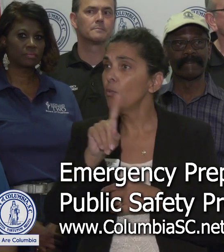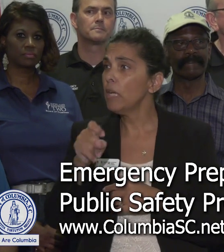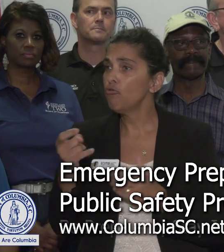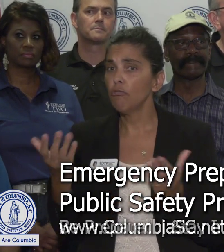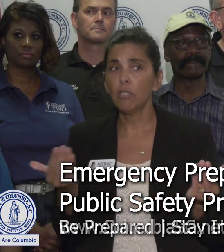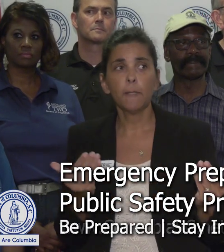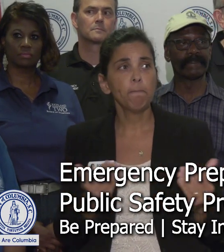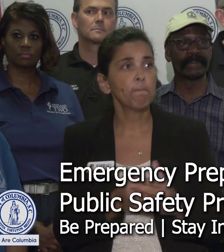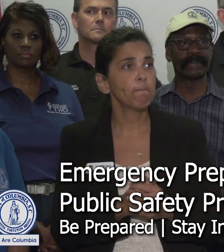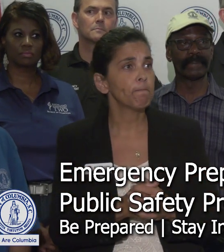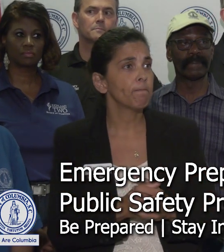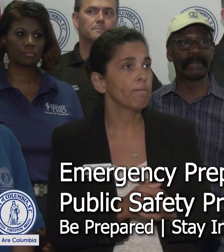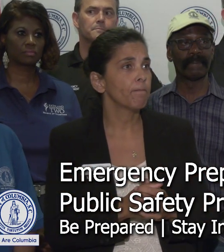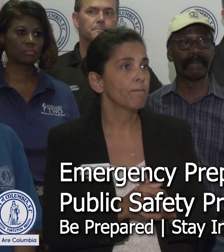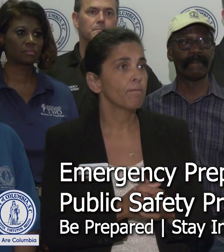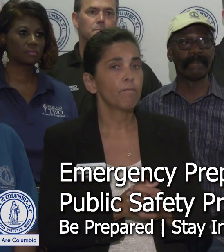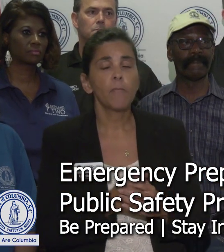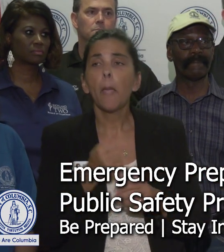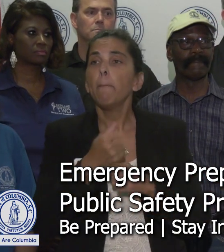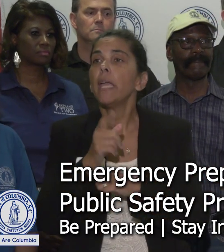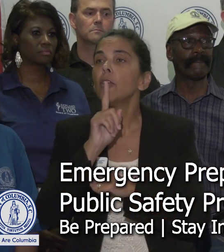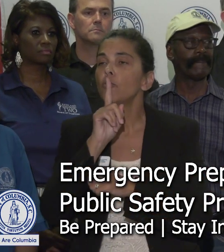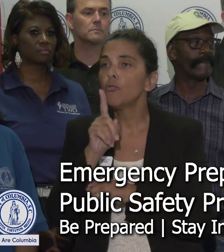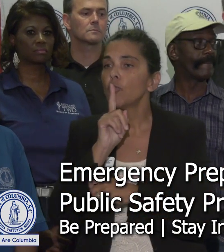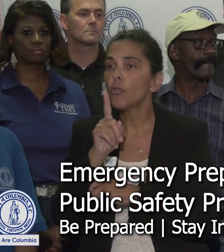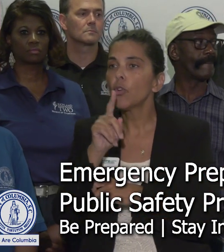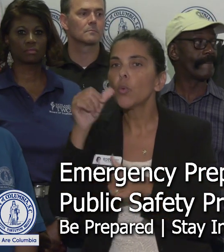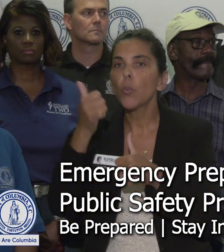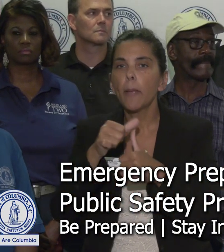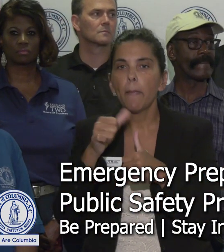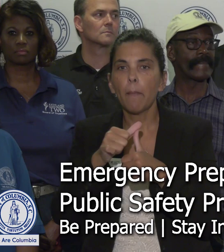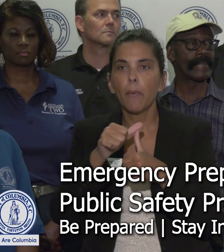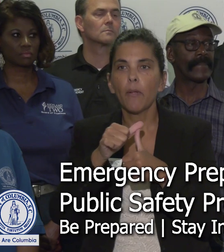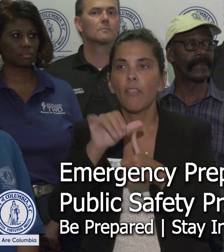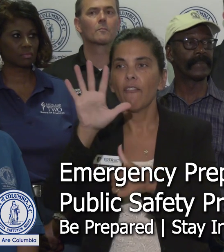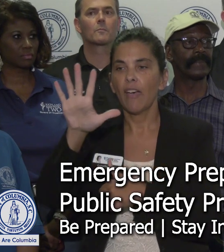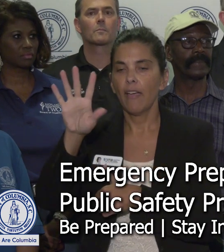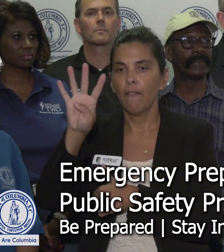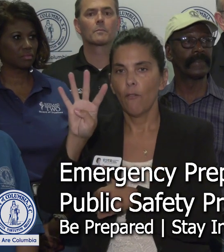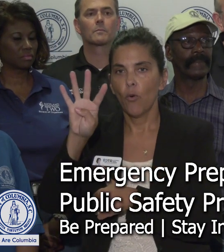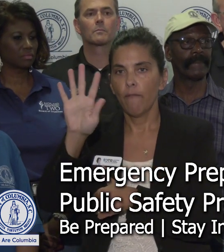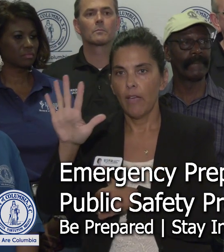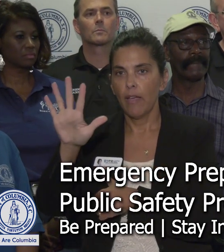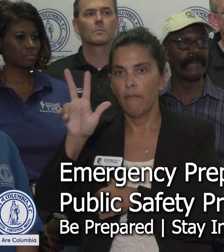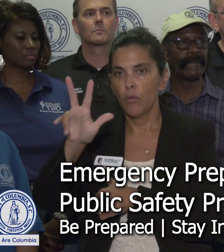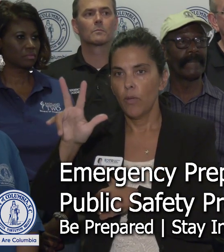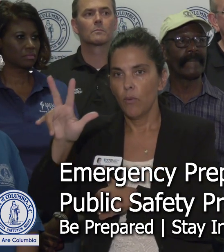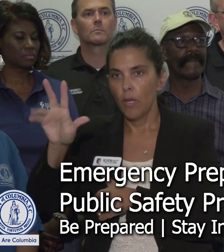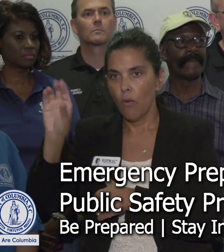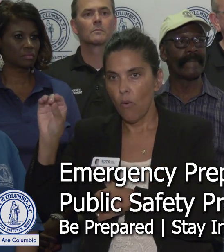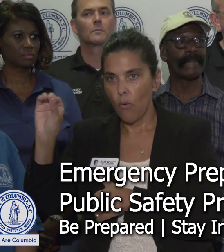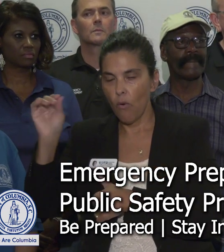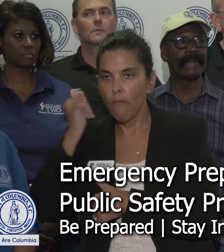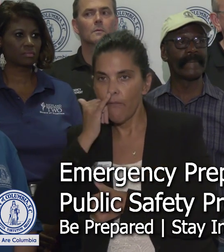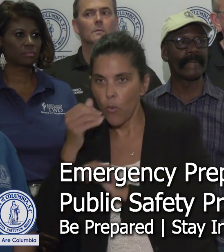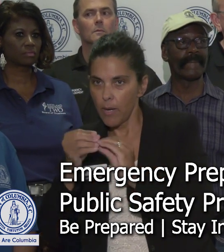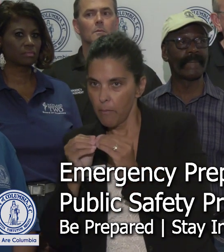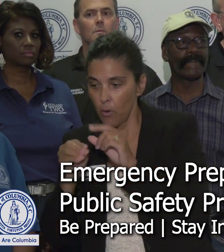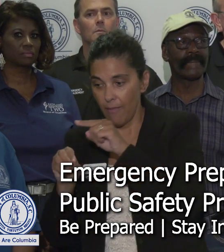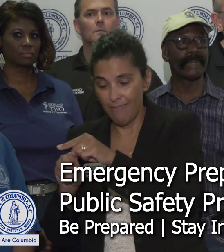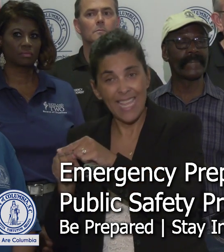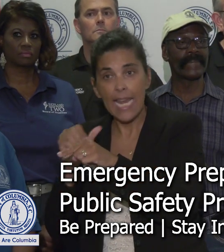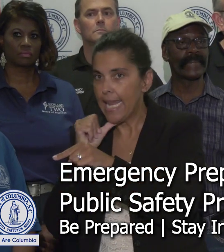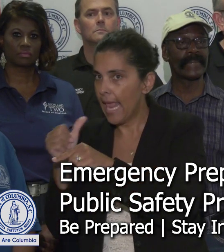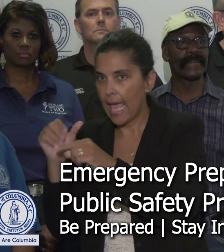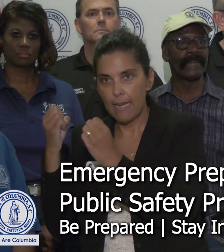questions? Please make sure you remember the 545-3300 number that's been mentioned for non-emergencies